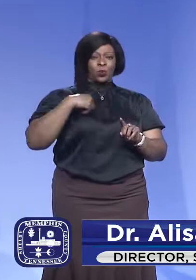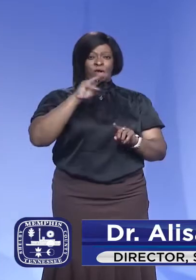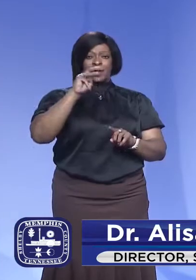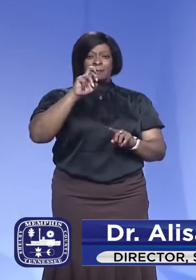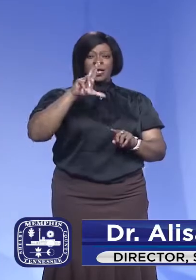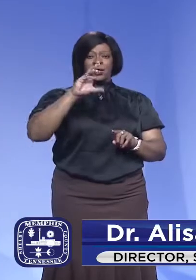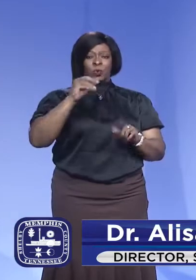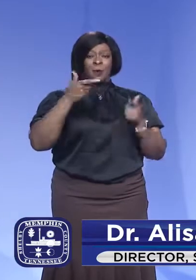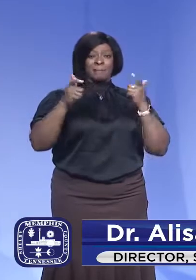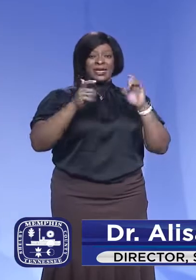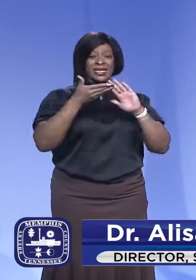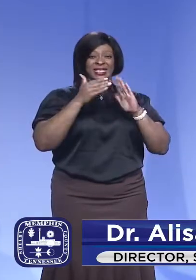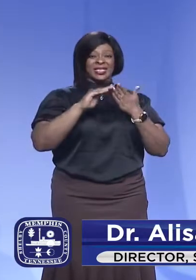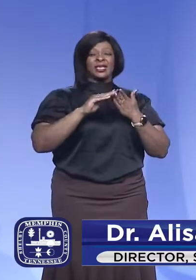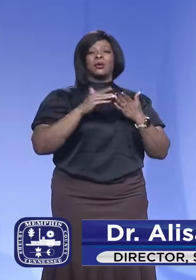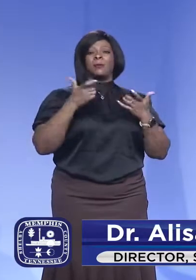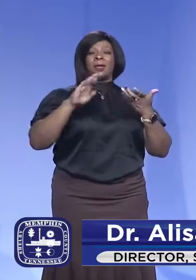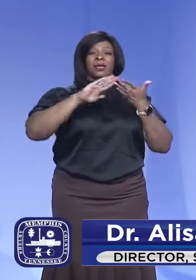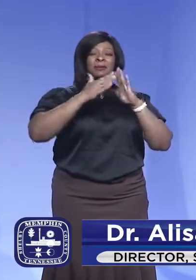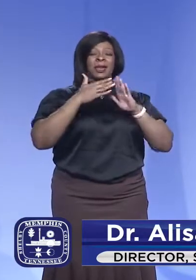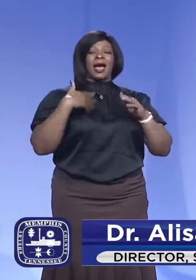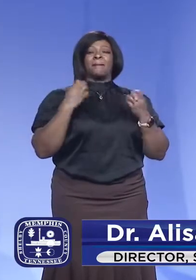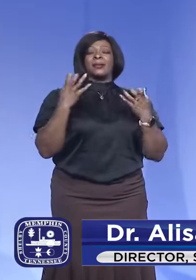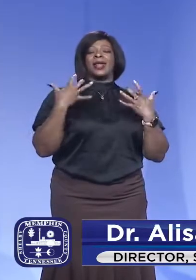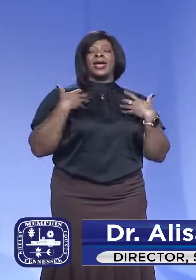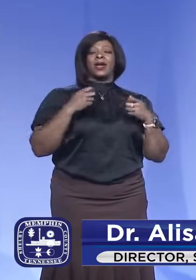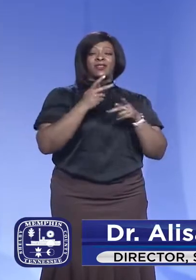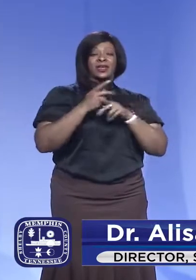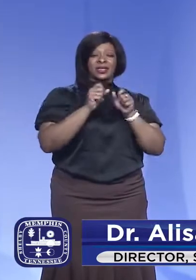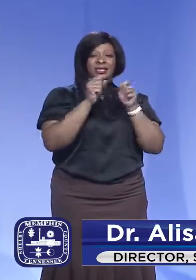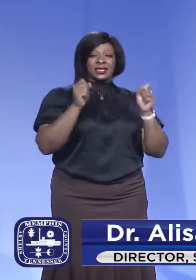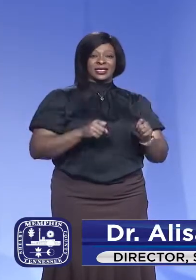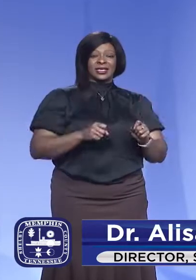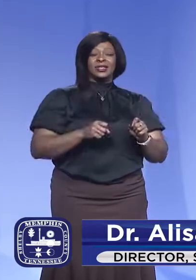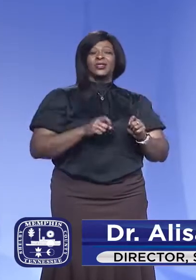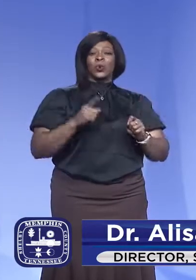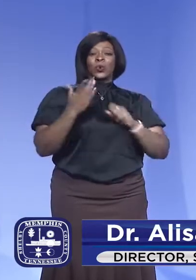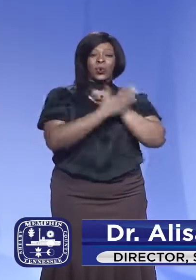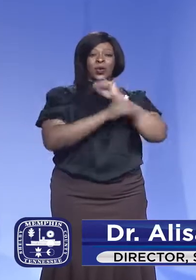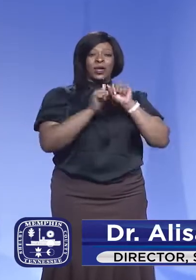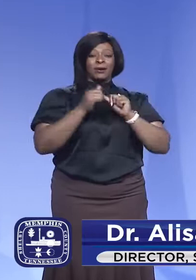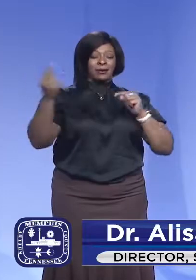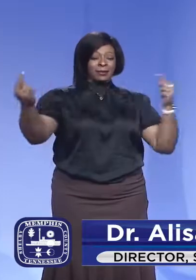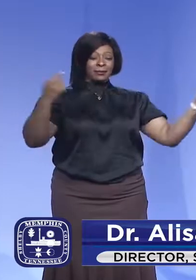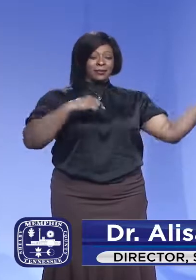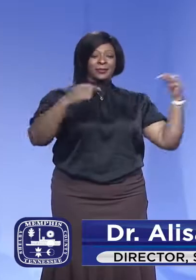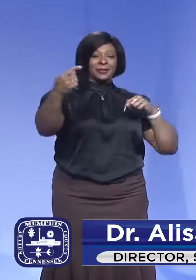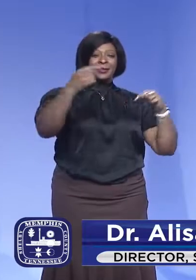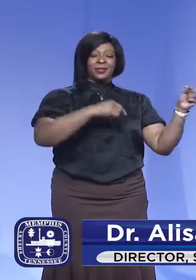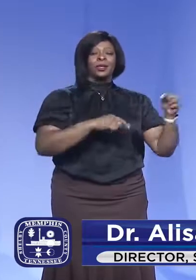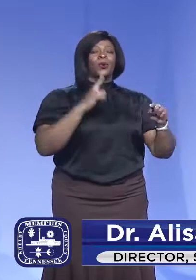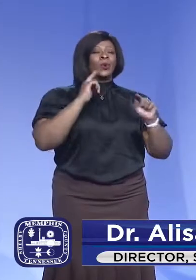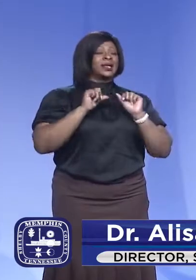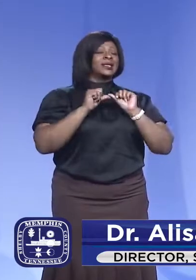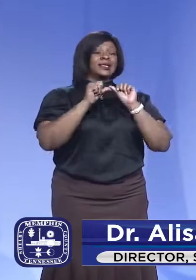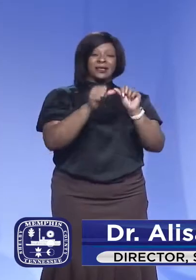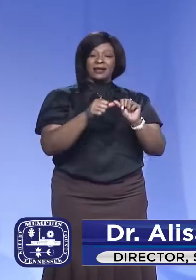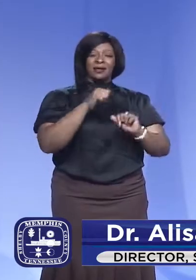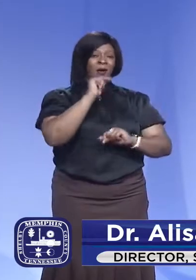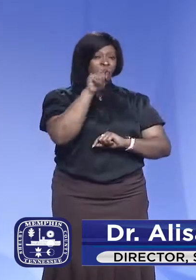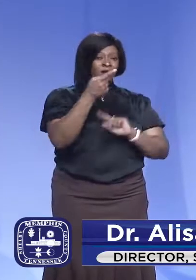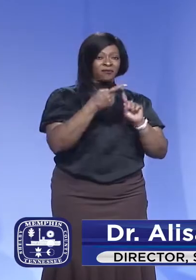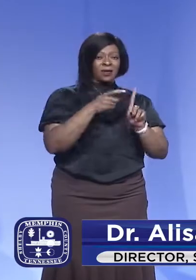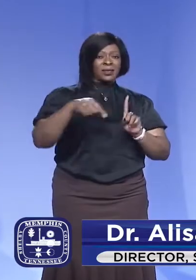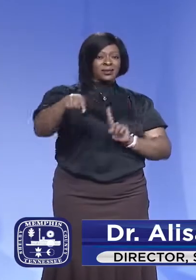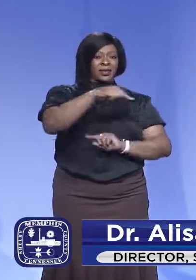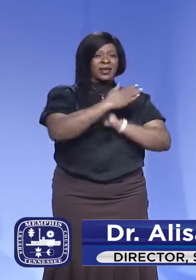we are a big community and have multiple healthcare systems. So we anticipate that we'll continue to have patients not only from